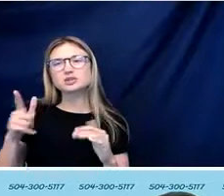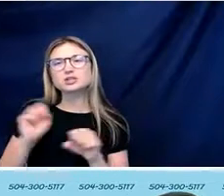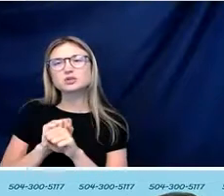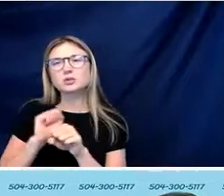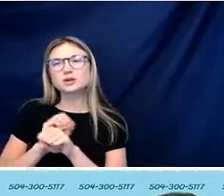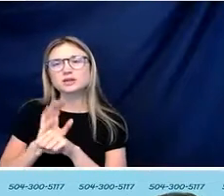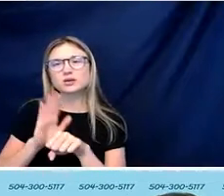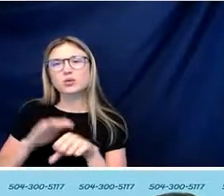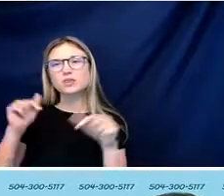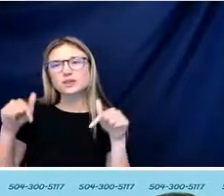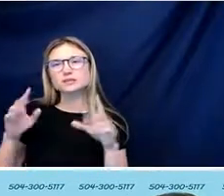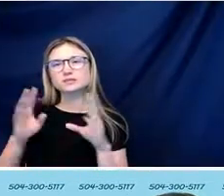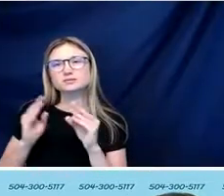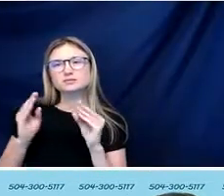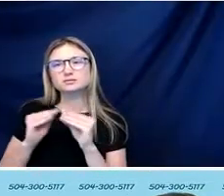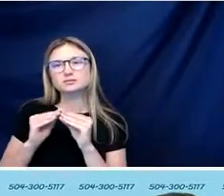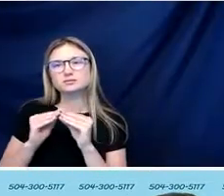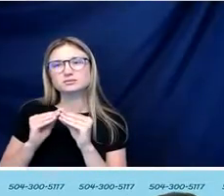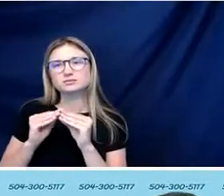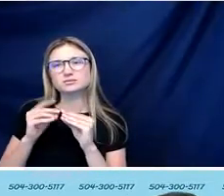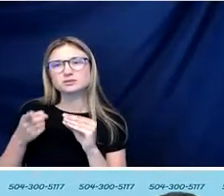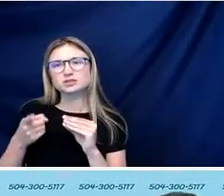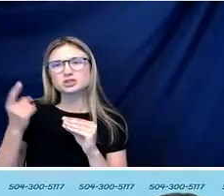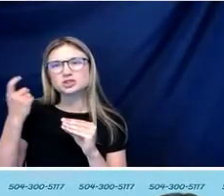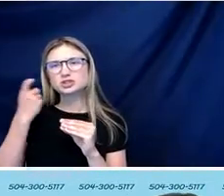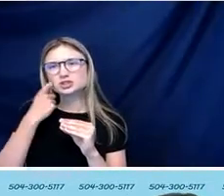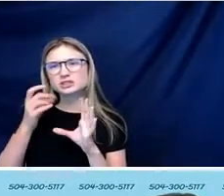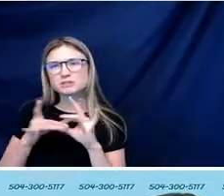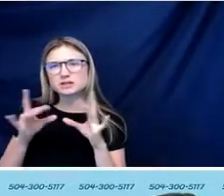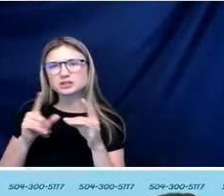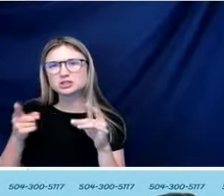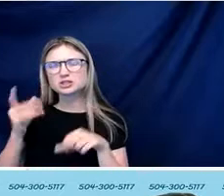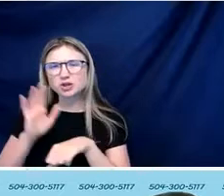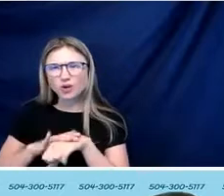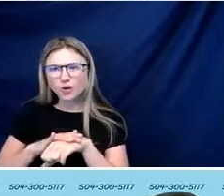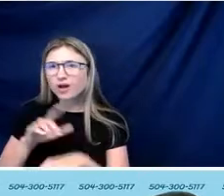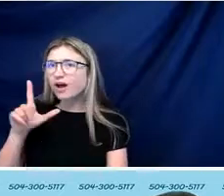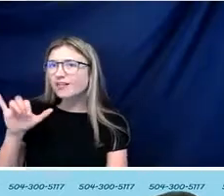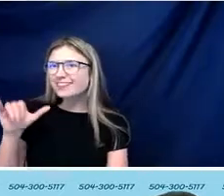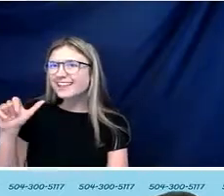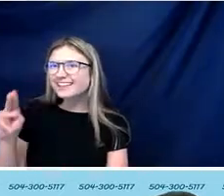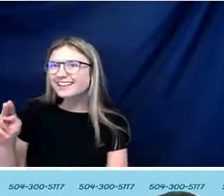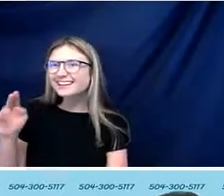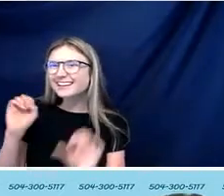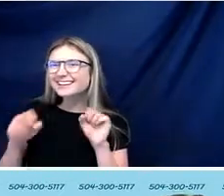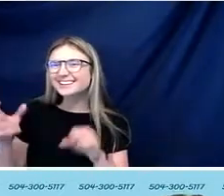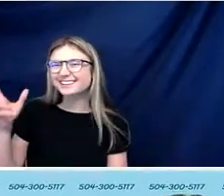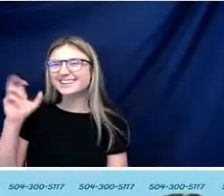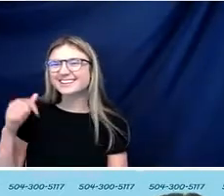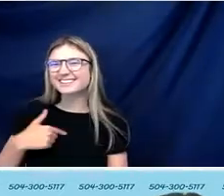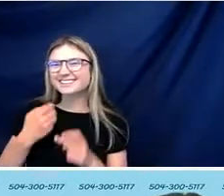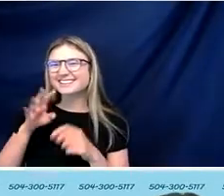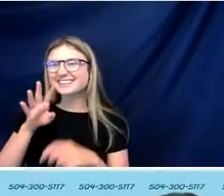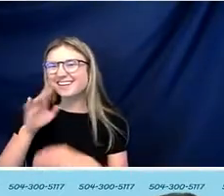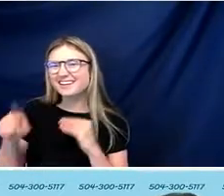session. So she just mentioned that she's on, actually. Oh, she is? Well, Lillian, Yeah. you hear me talking about you. Go ahead.